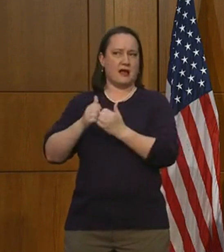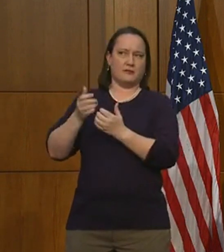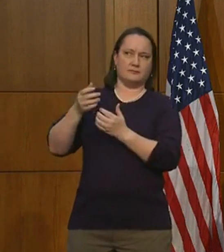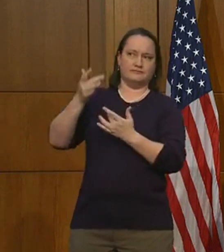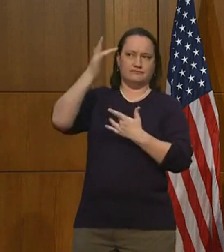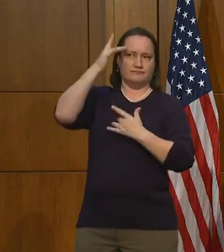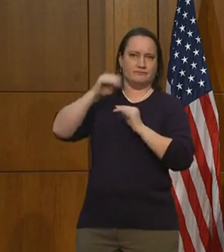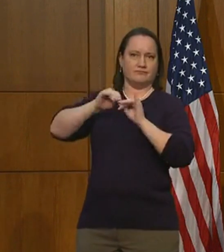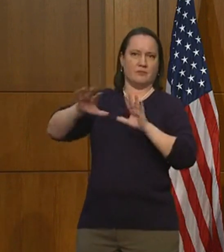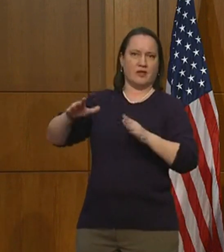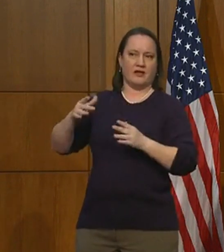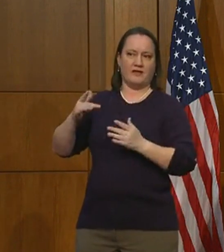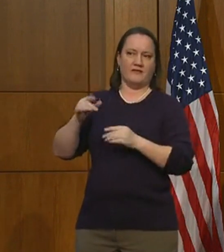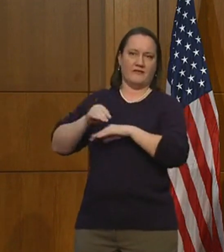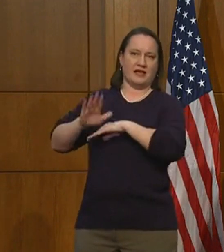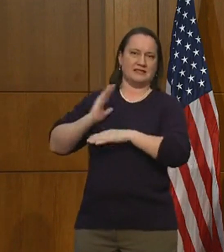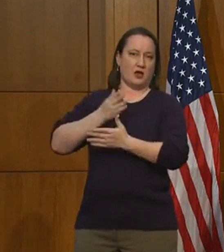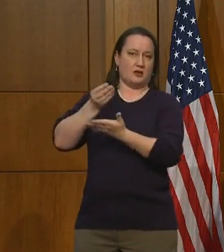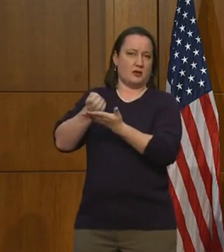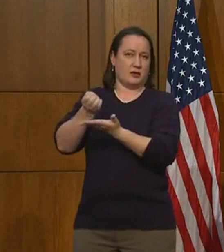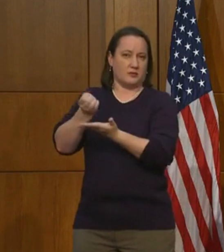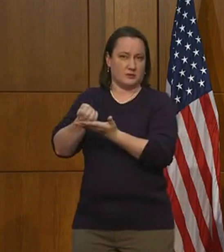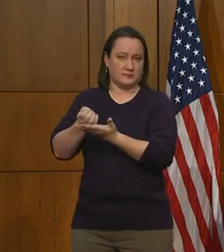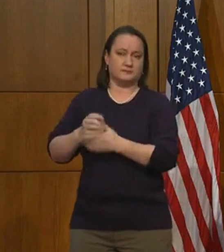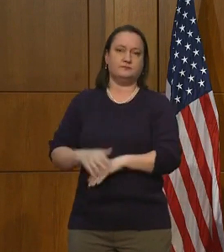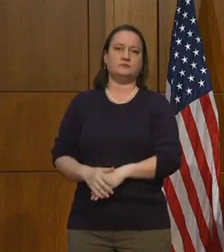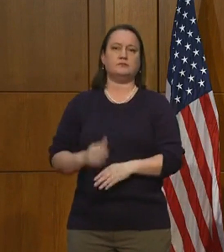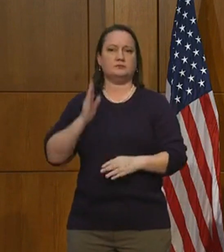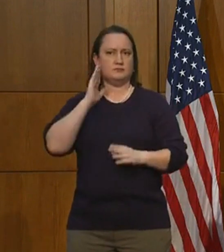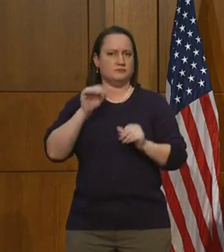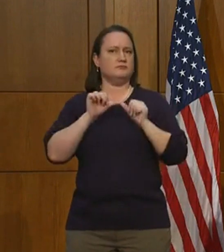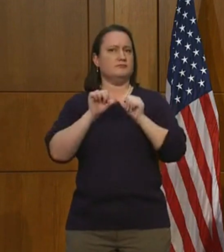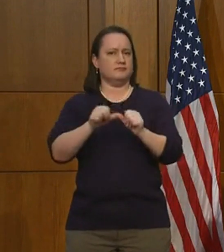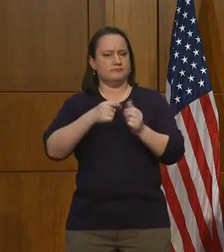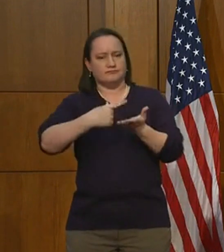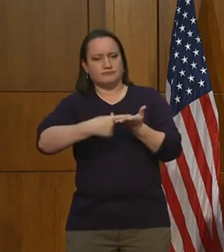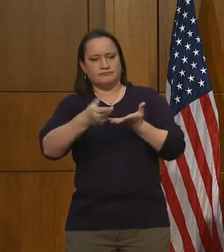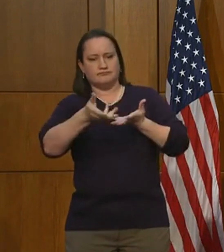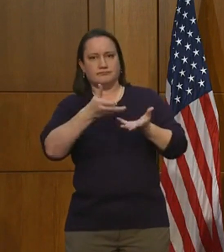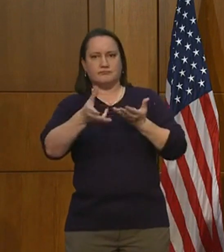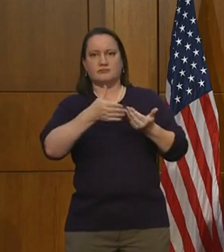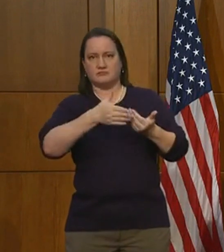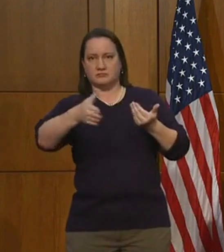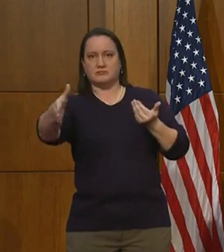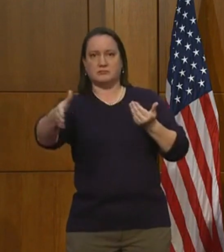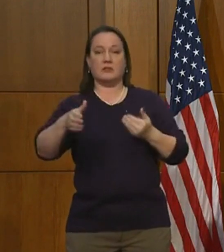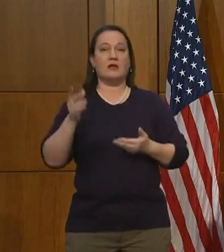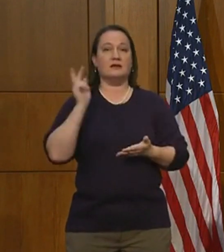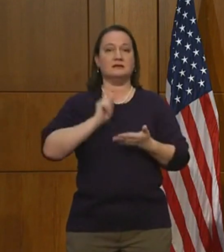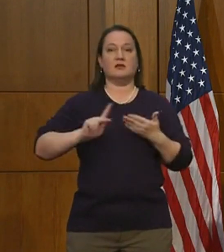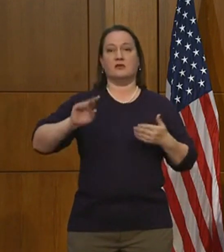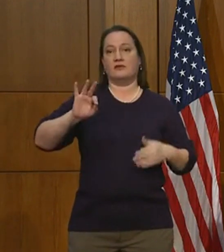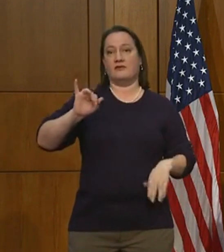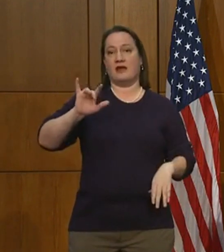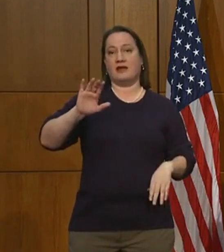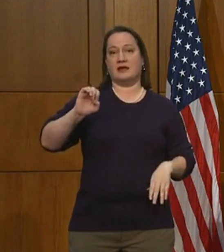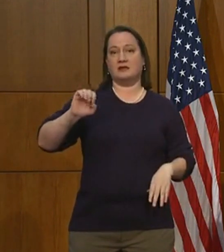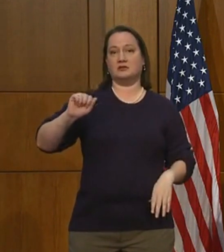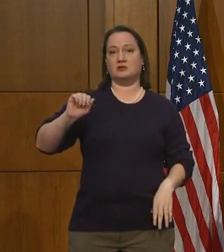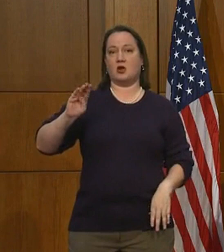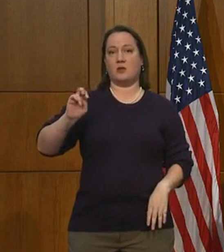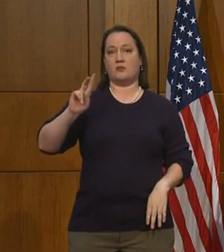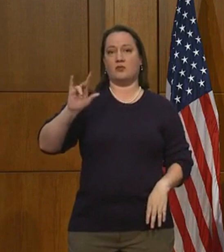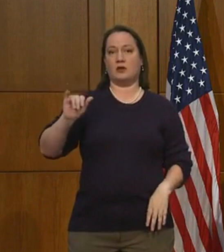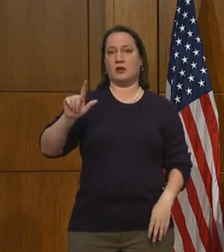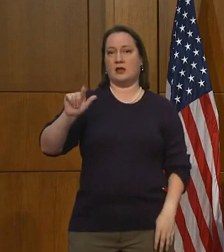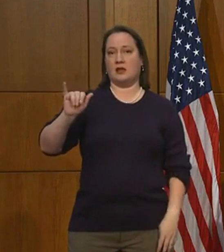finances. We'll continue that work going forward. I'd like Secretary of Finance Aubrey Lane to briefly explain the